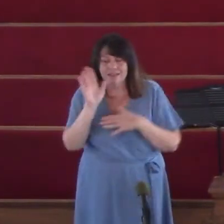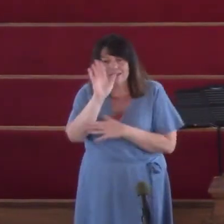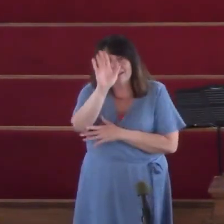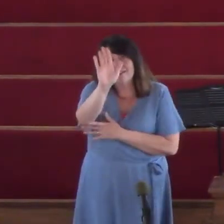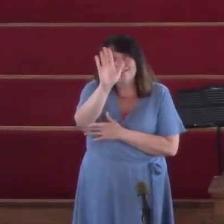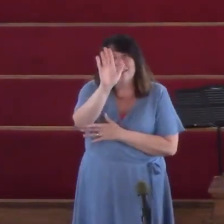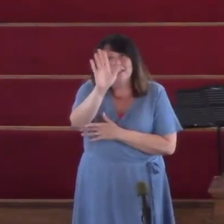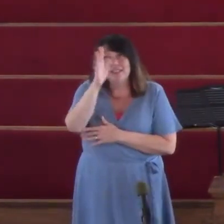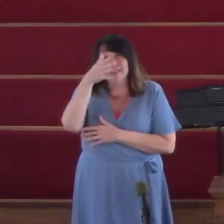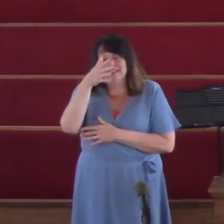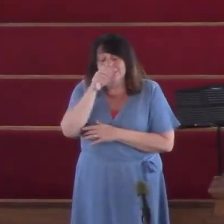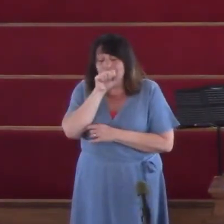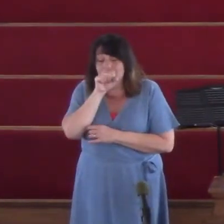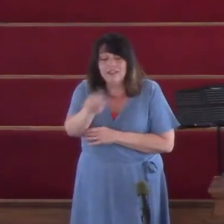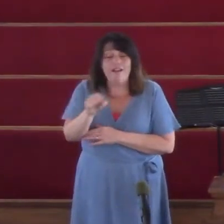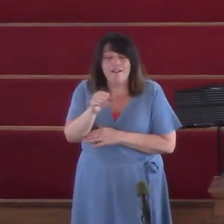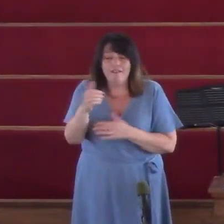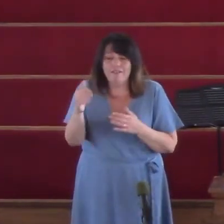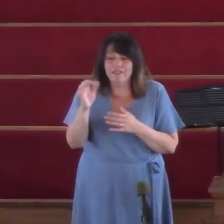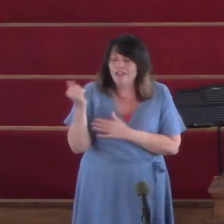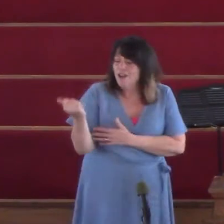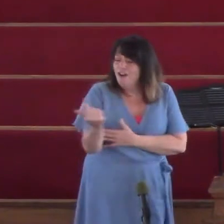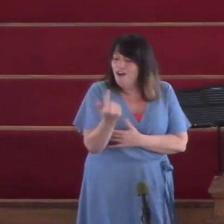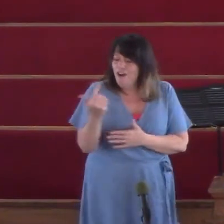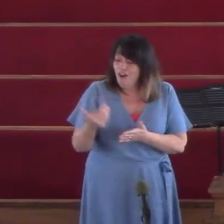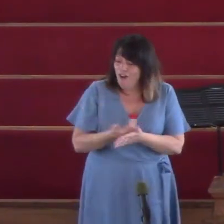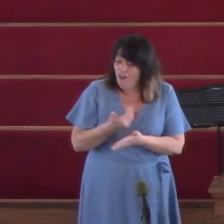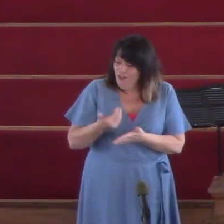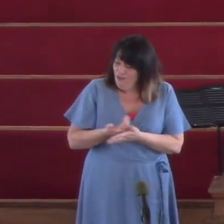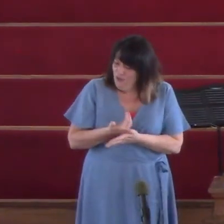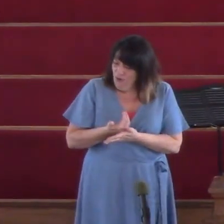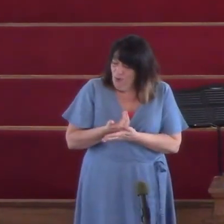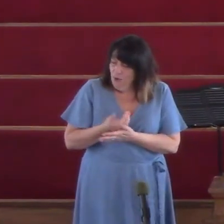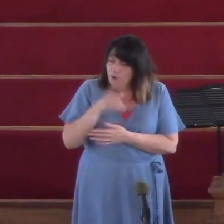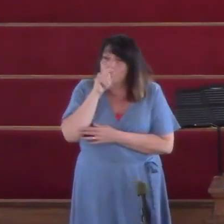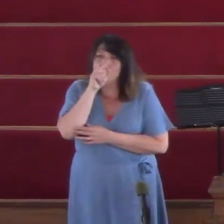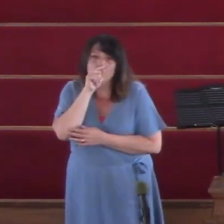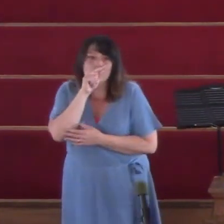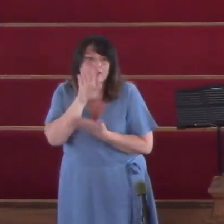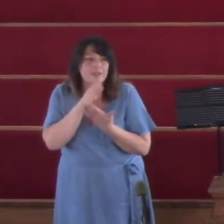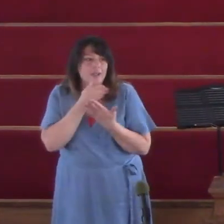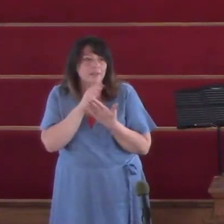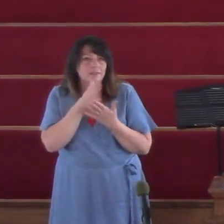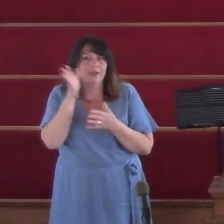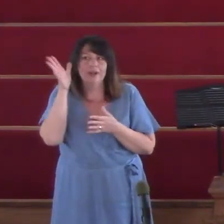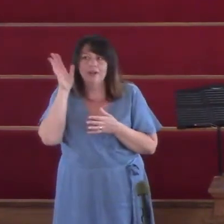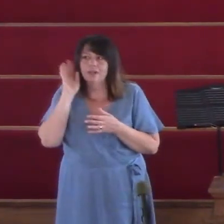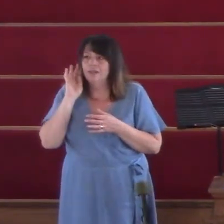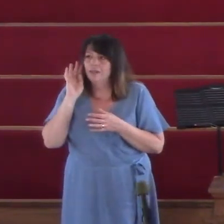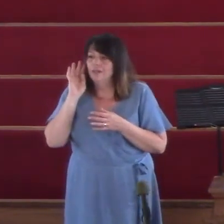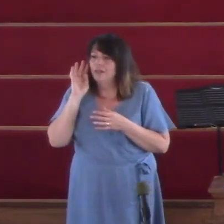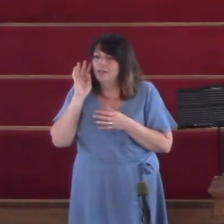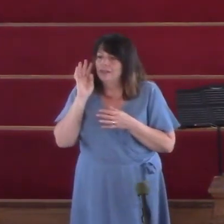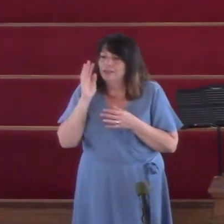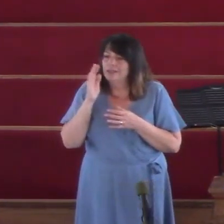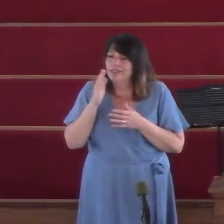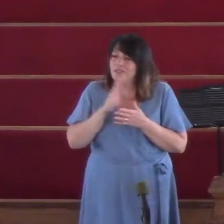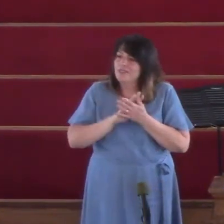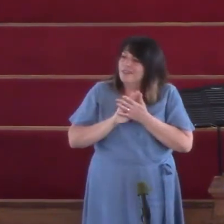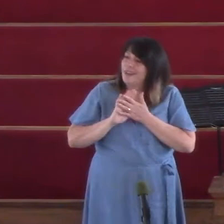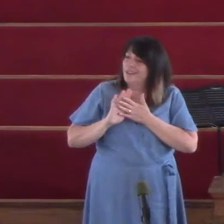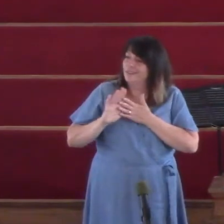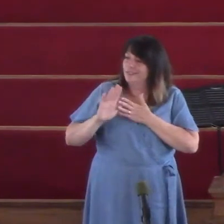morning, all things were new. The birds, when they sung, it seemed like that they sung a sweeter